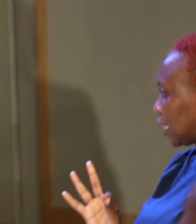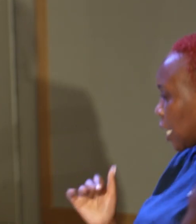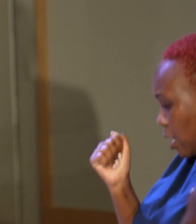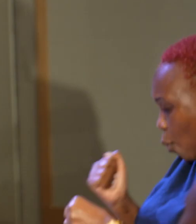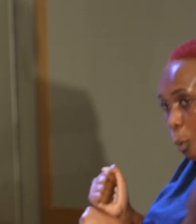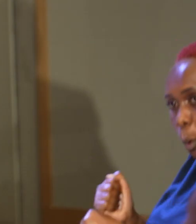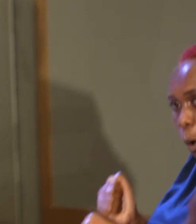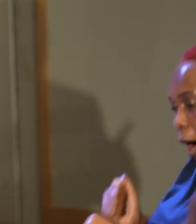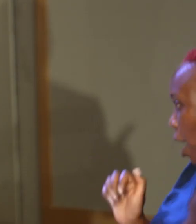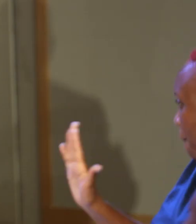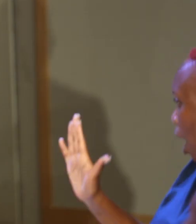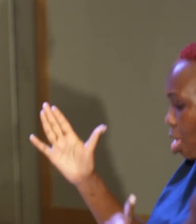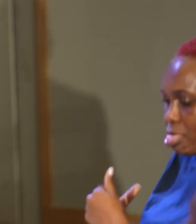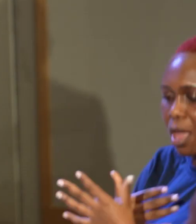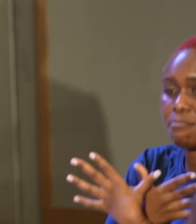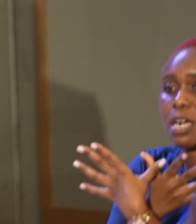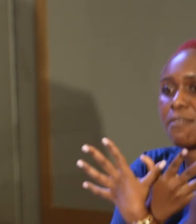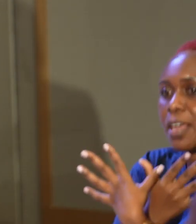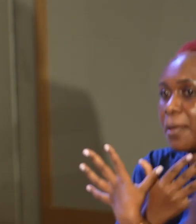work than the butterfly.